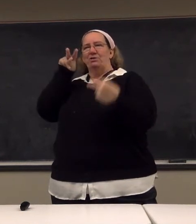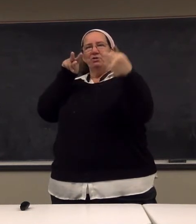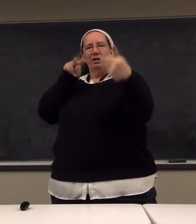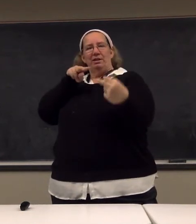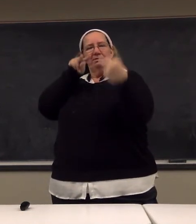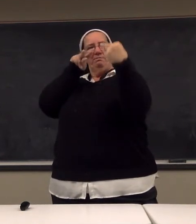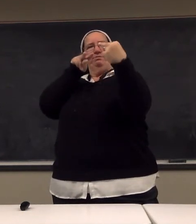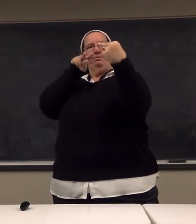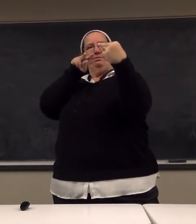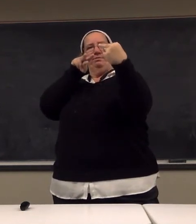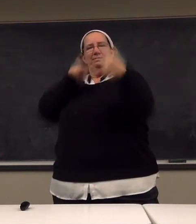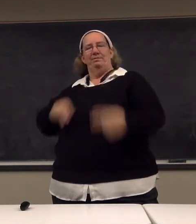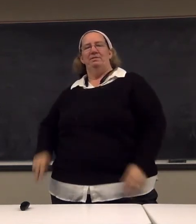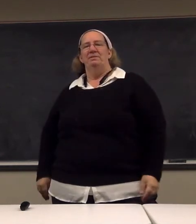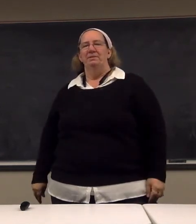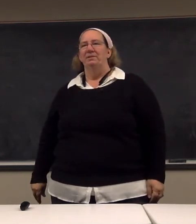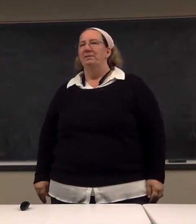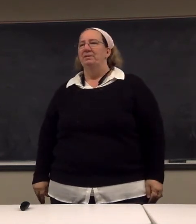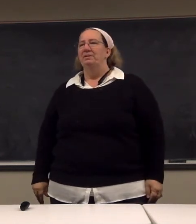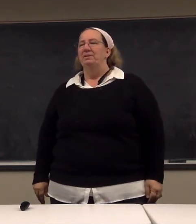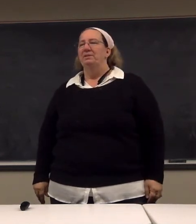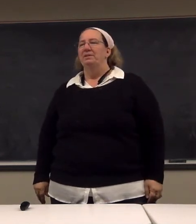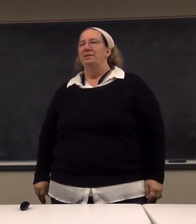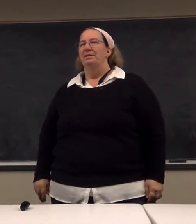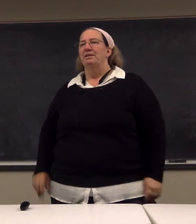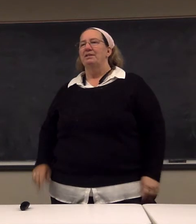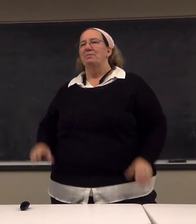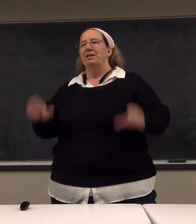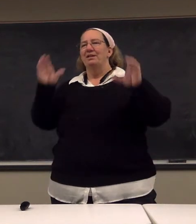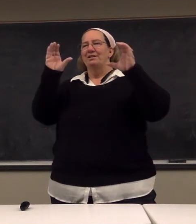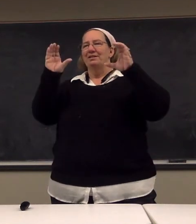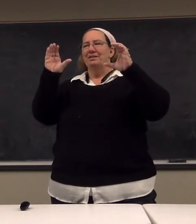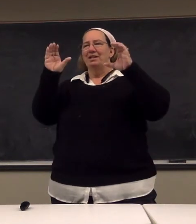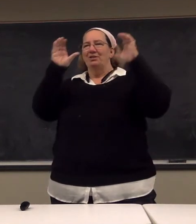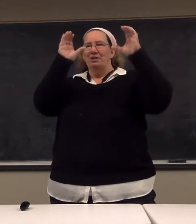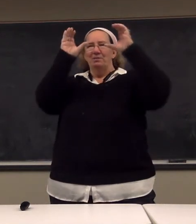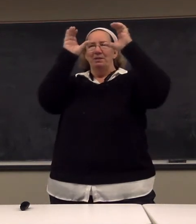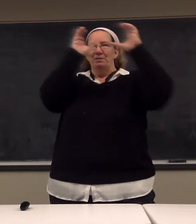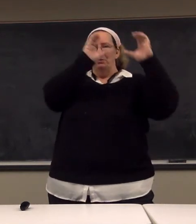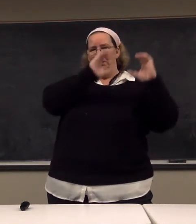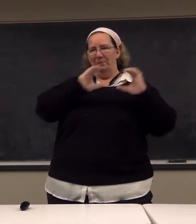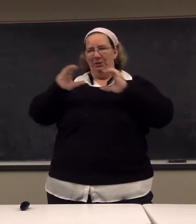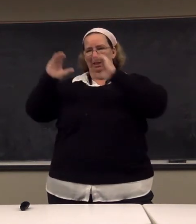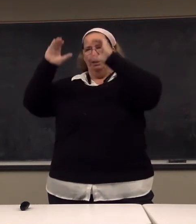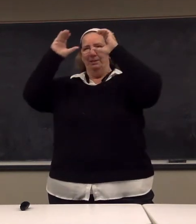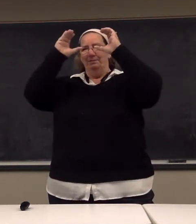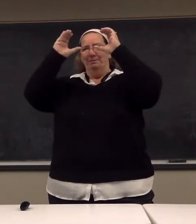Your eyes. Insomnia. Insomnia is the C hand shape, so it means you've been up all night.